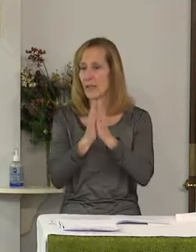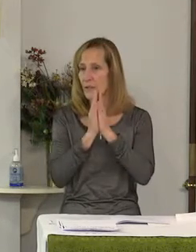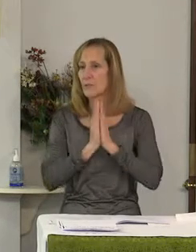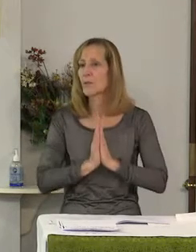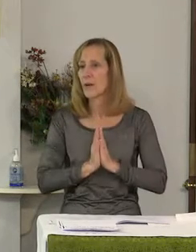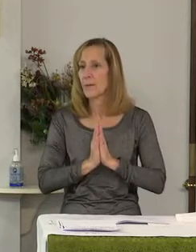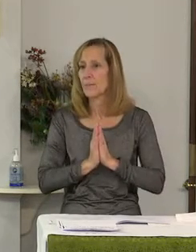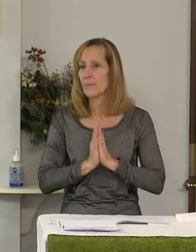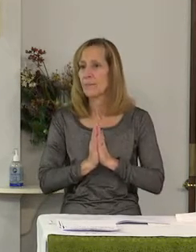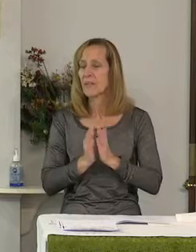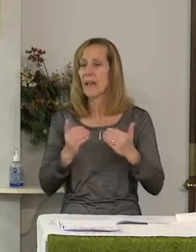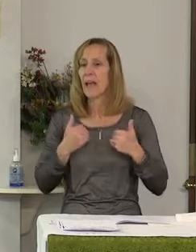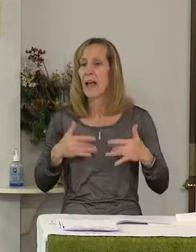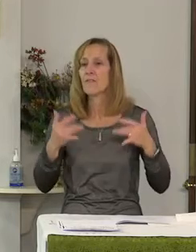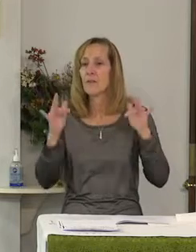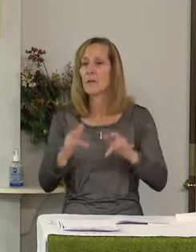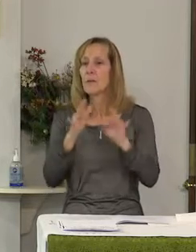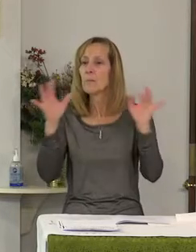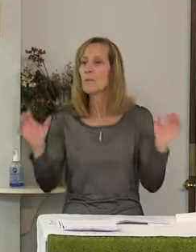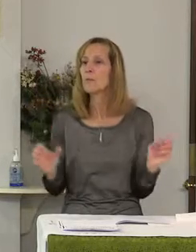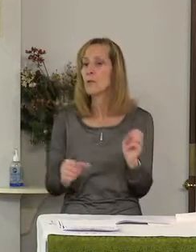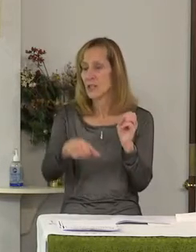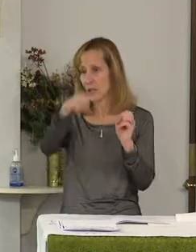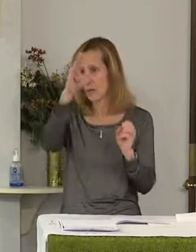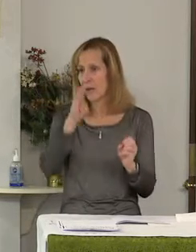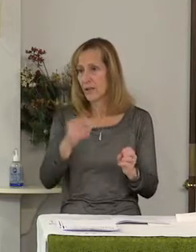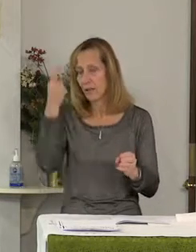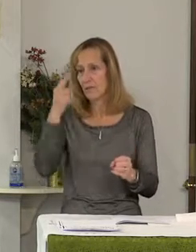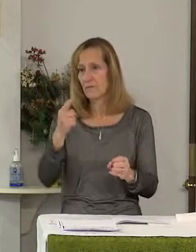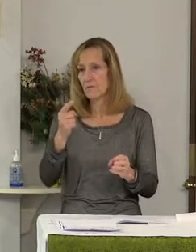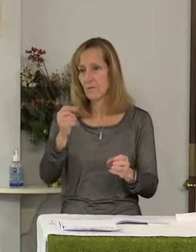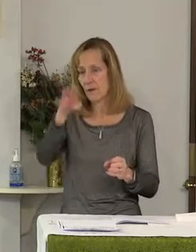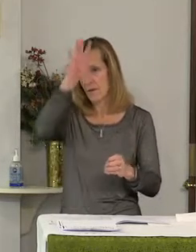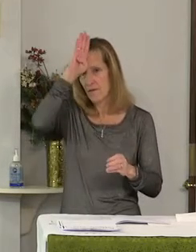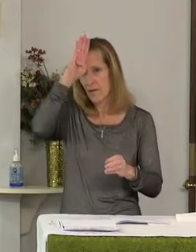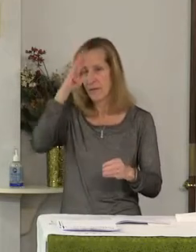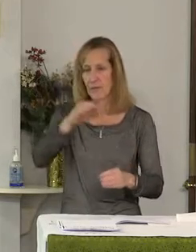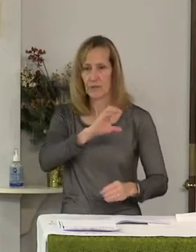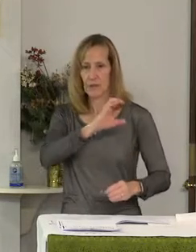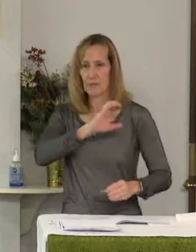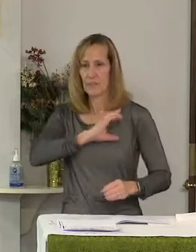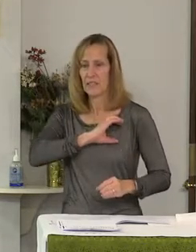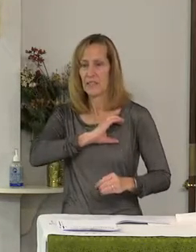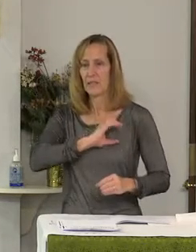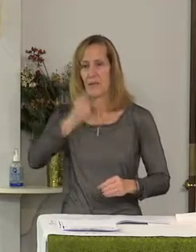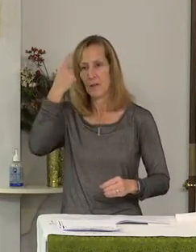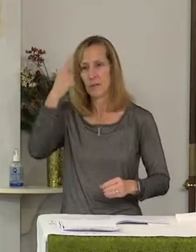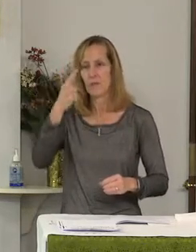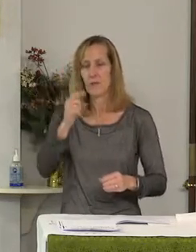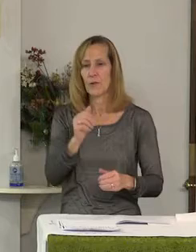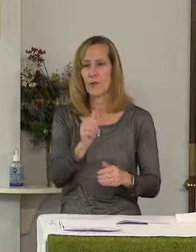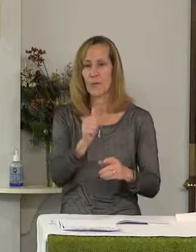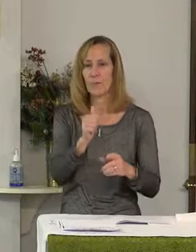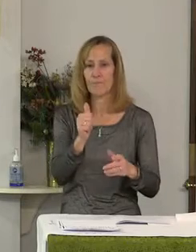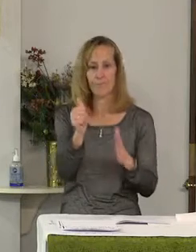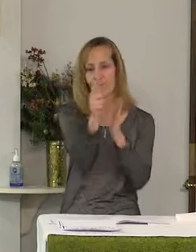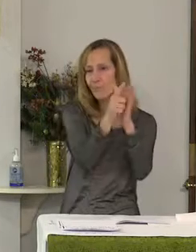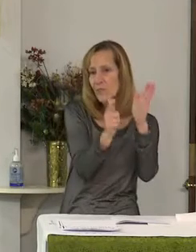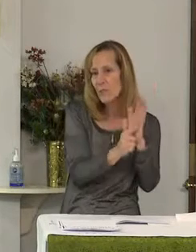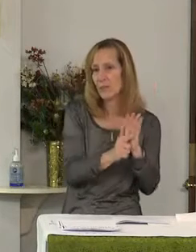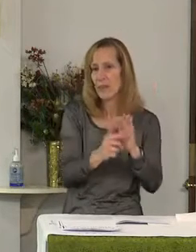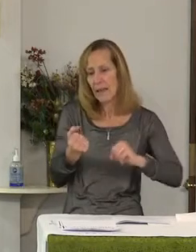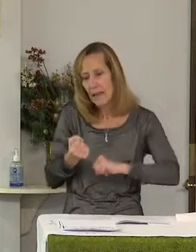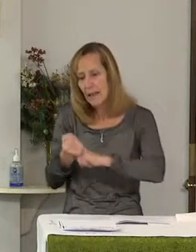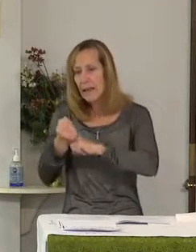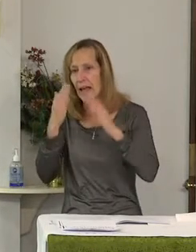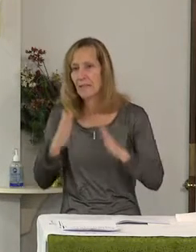pray. Have mercy, O God. For firefighters and police officers, attorneys and advocates,